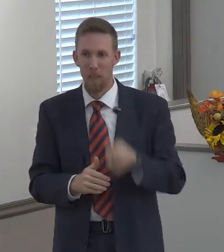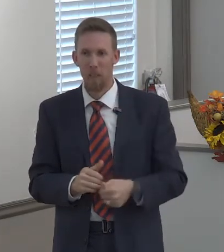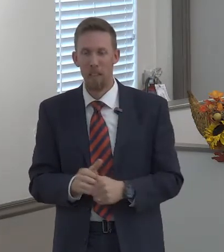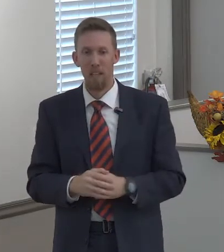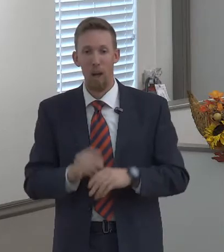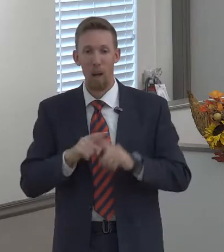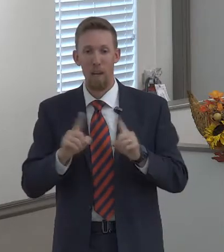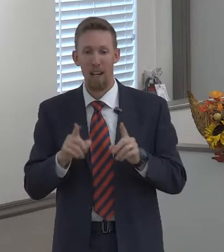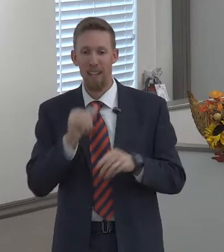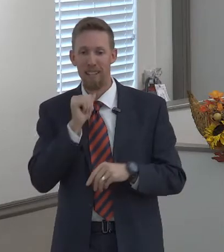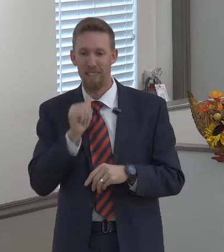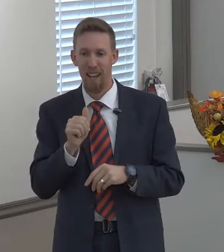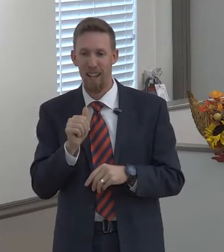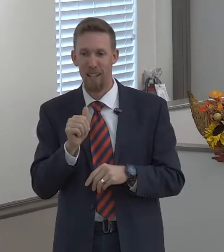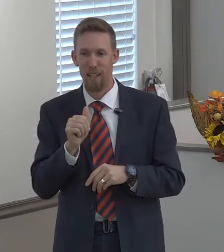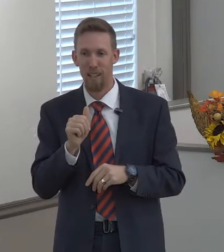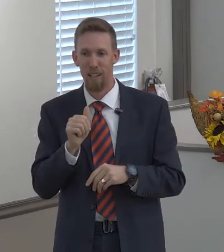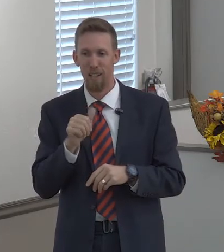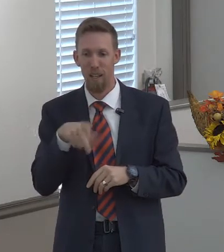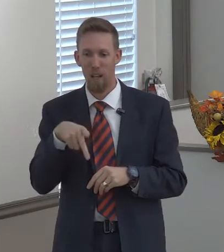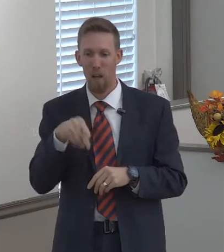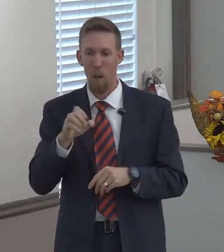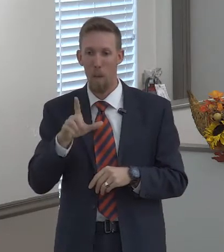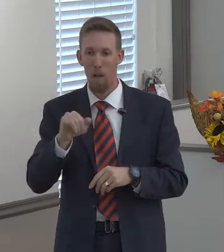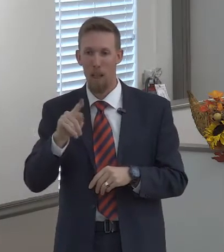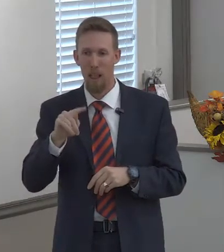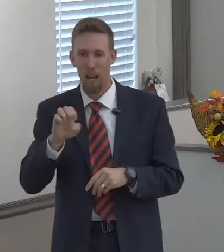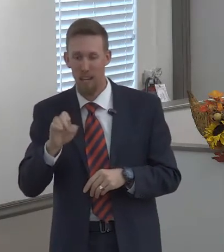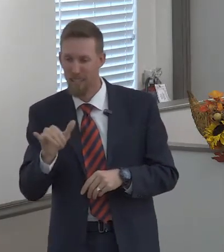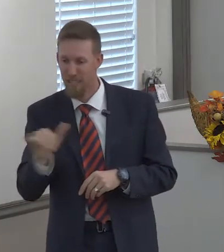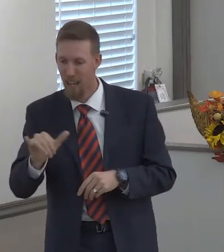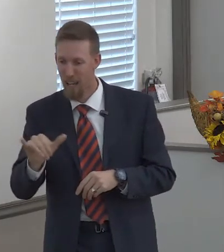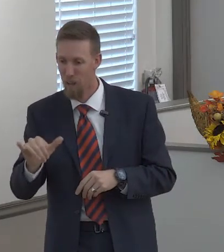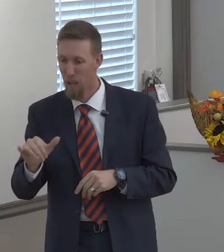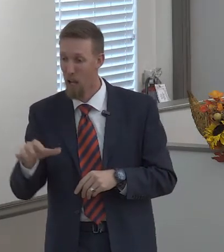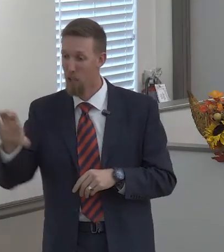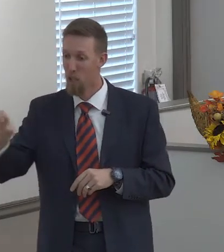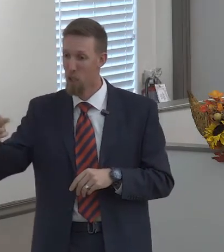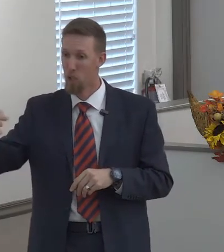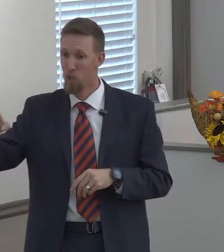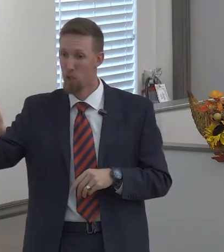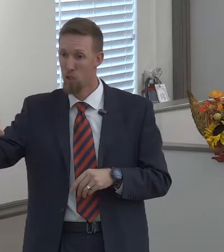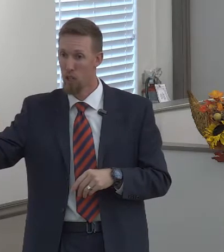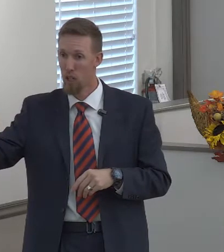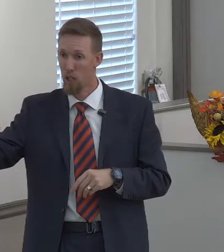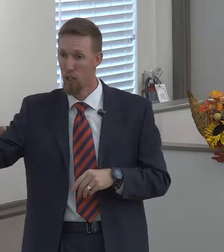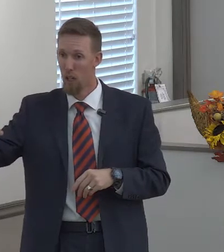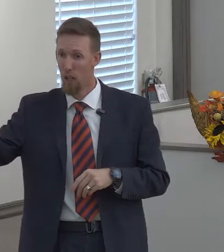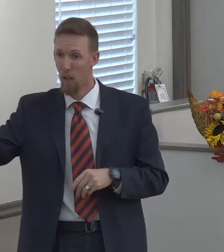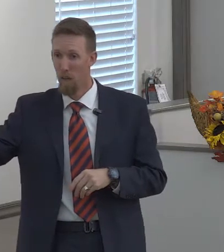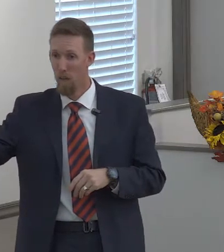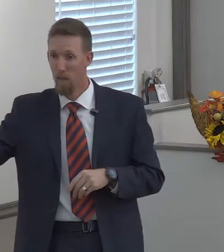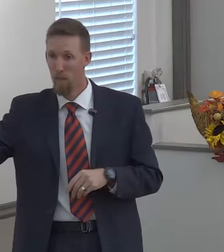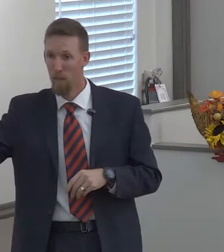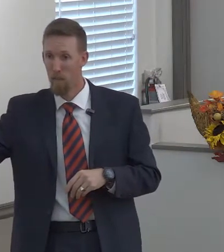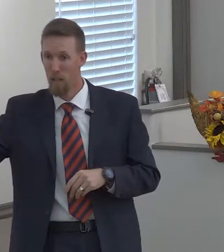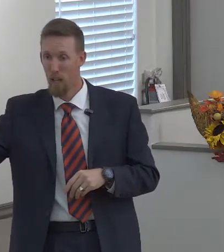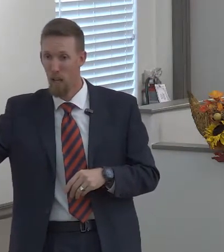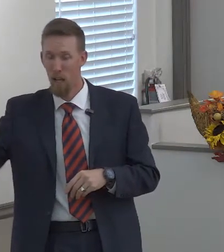I was asking Sierra just a minute ago, how's Pinocchio's? Because she's chefs over there at Pinocchio's. I